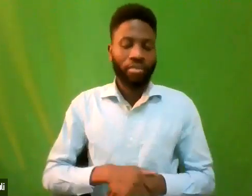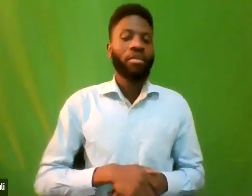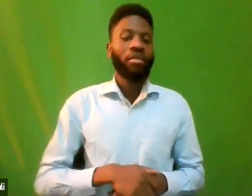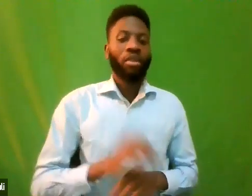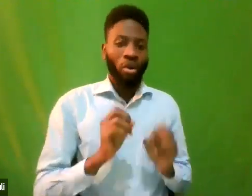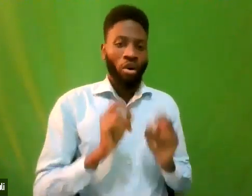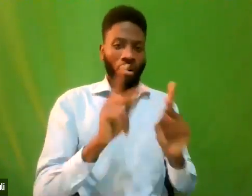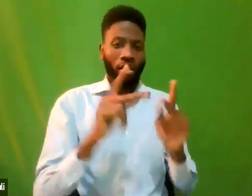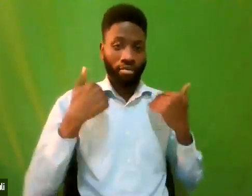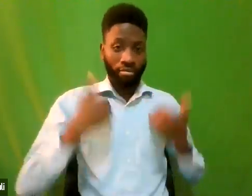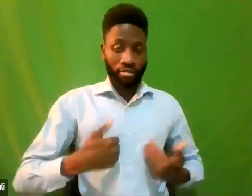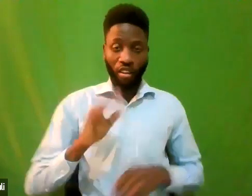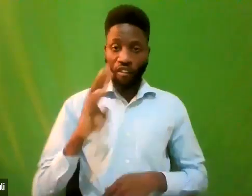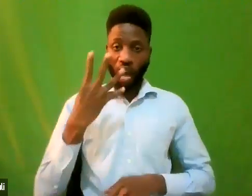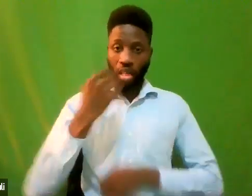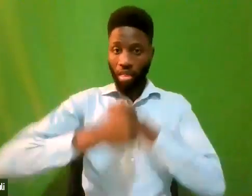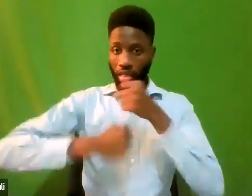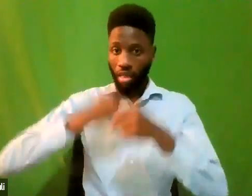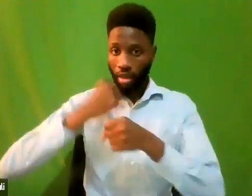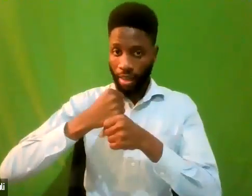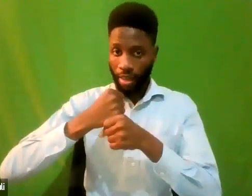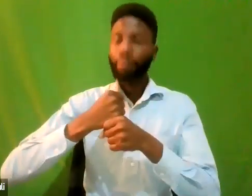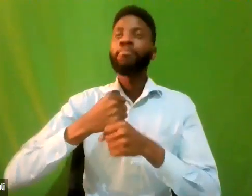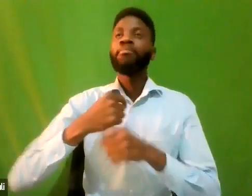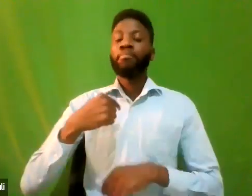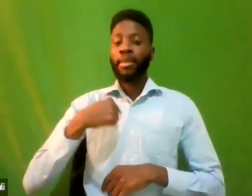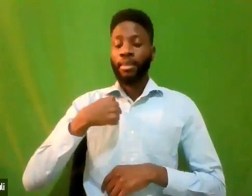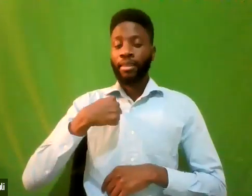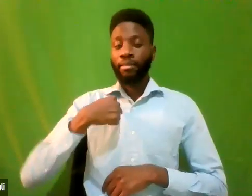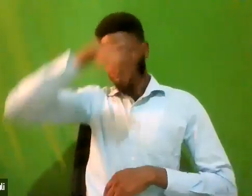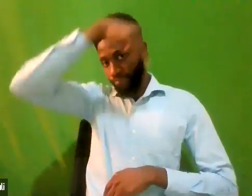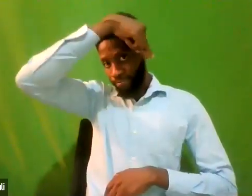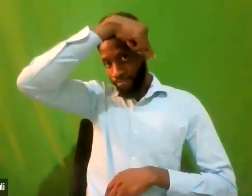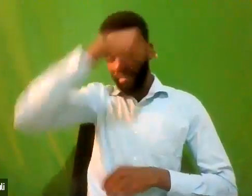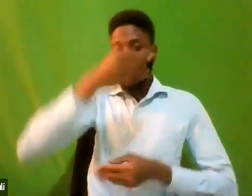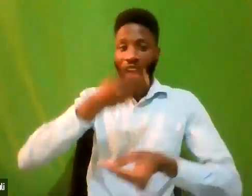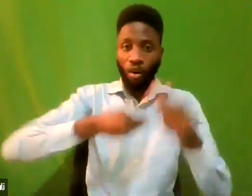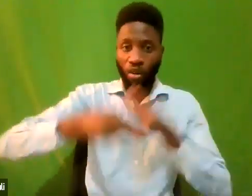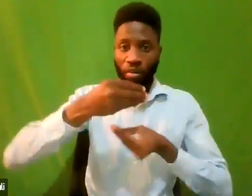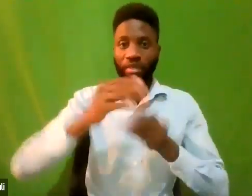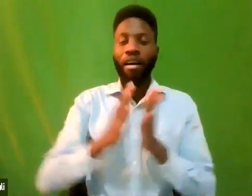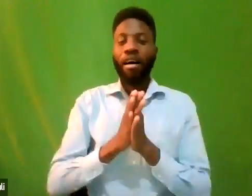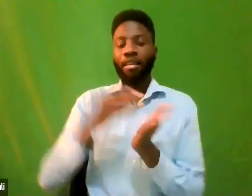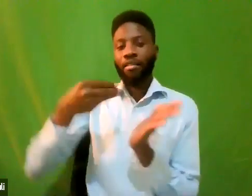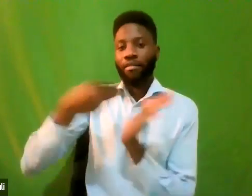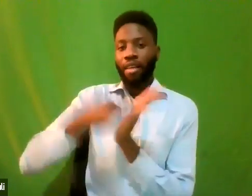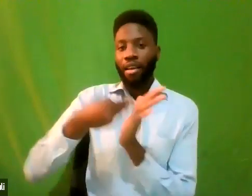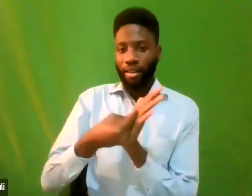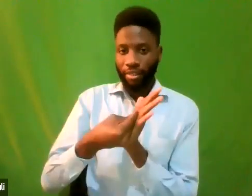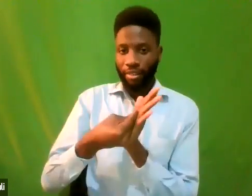in my 4th year. I am taking my degree in economics and finance. All right. So